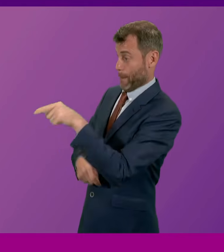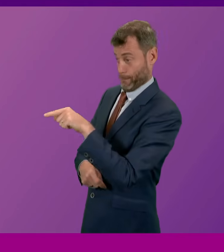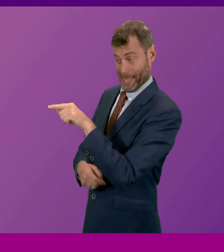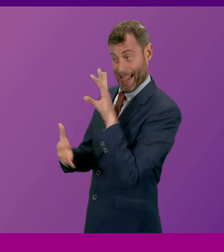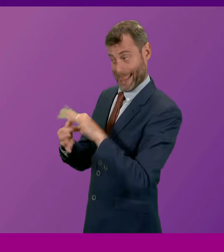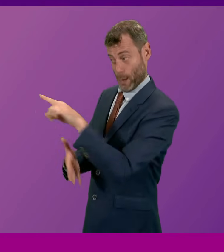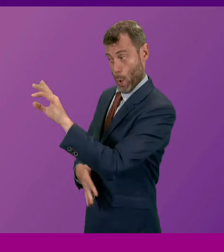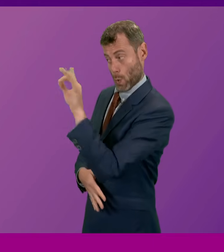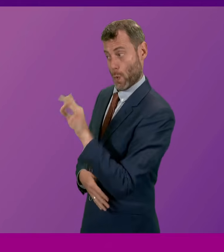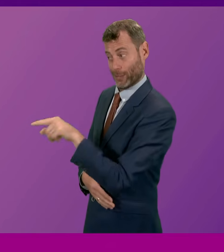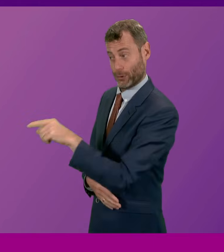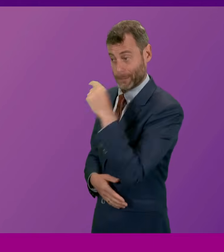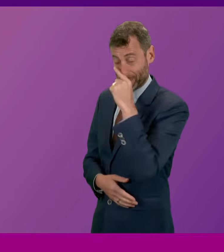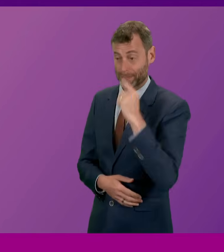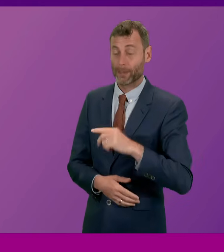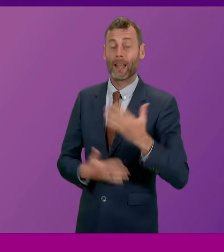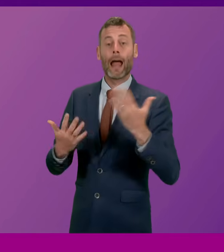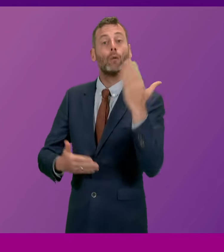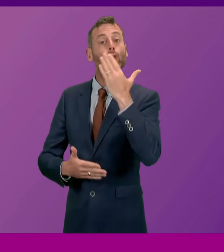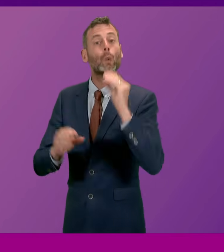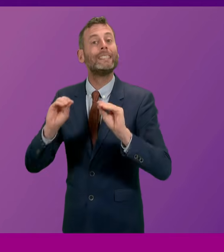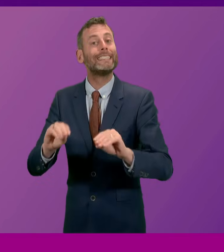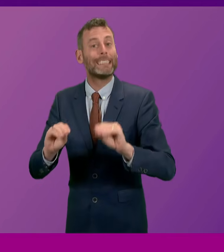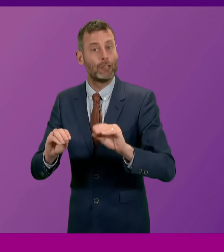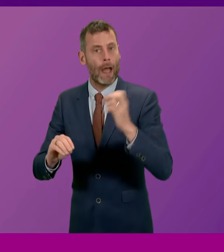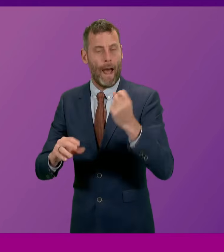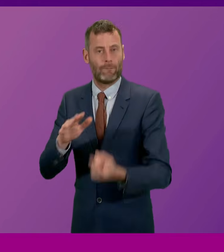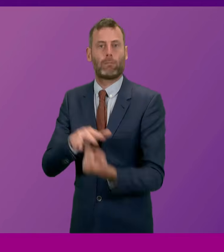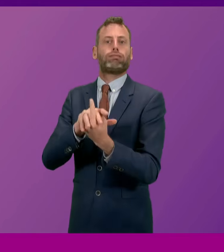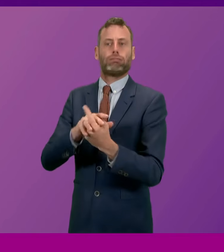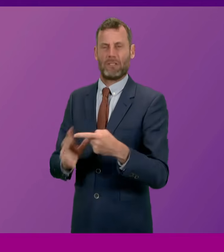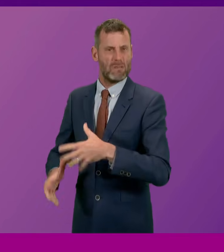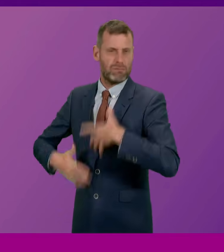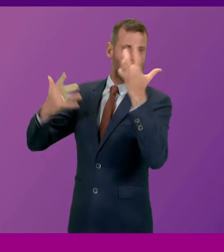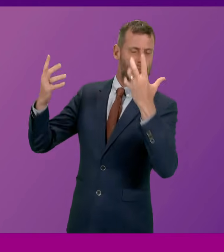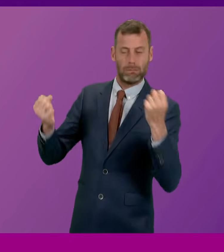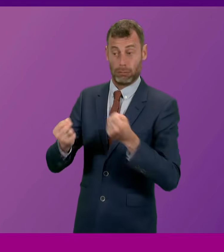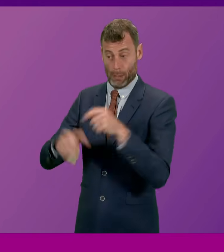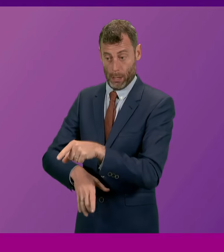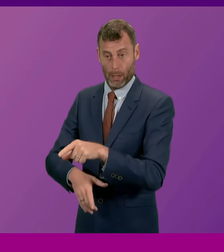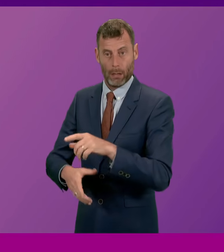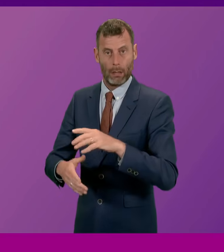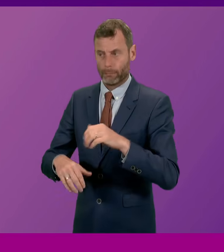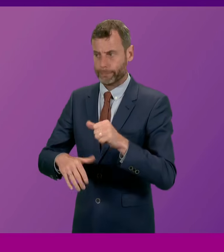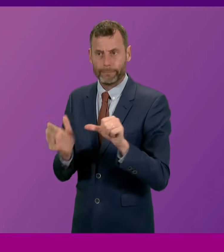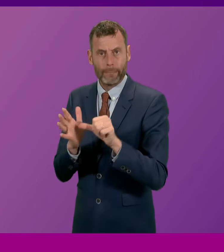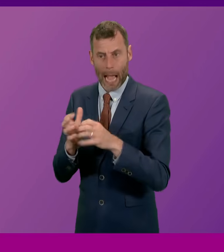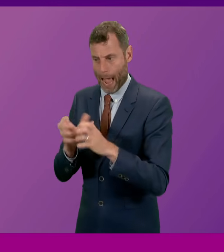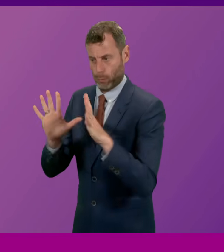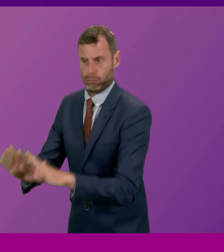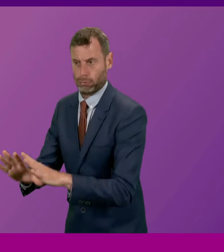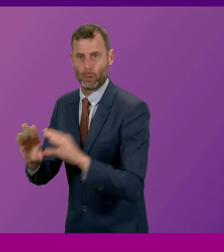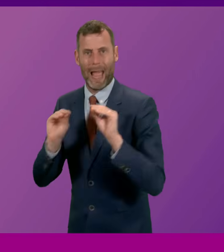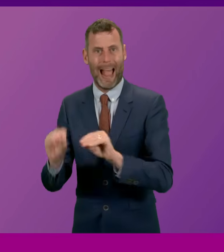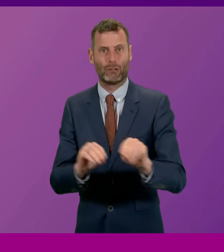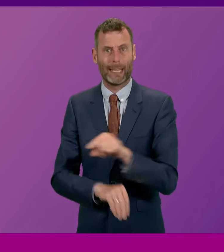question, that the disruption and disruptive behaviour in schools is the product of a minority of